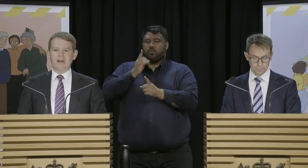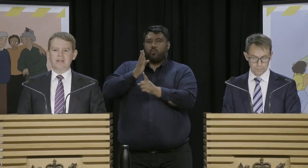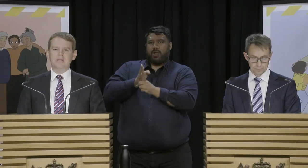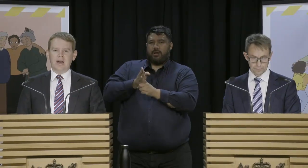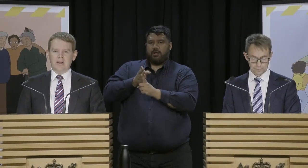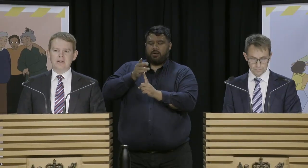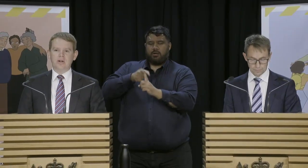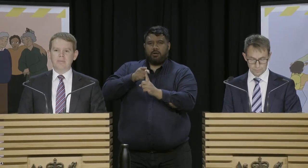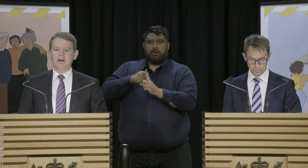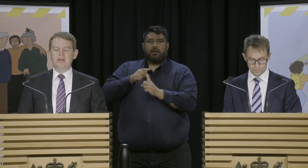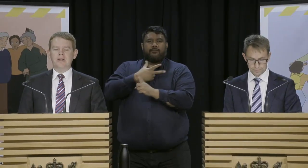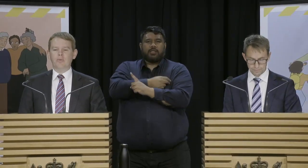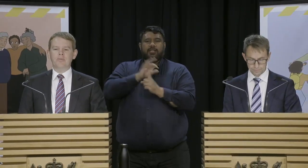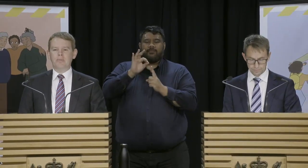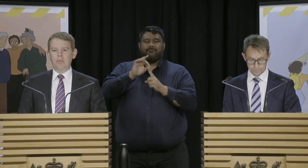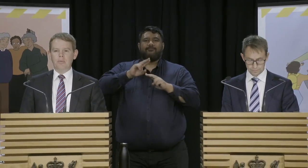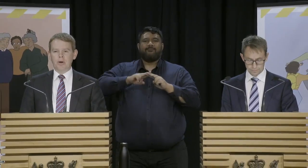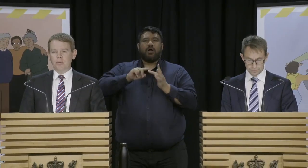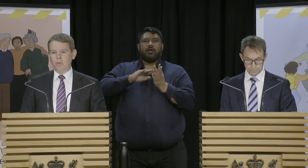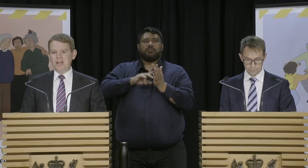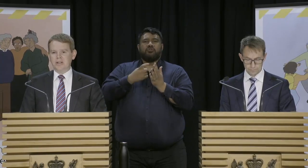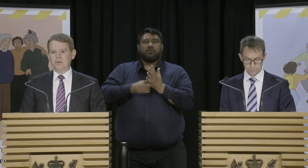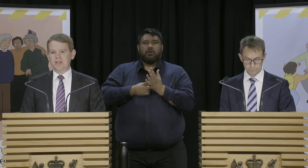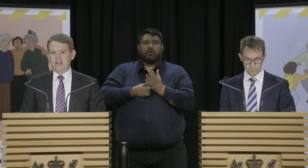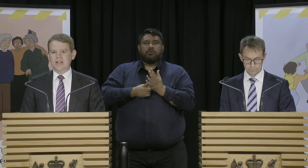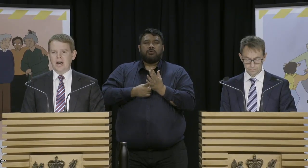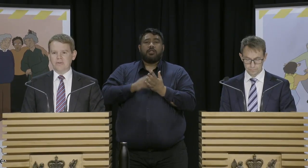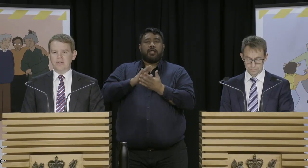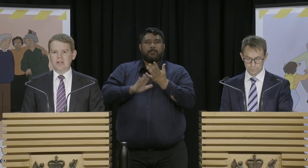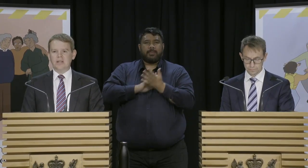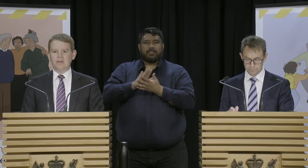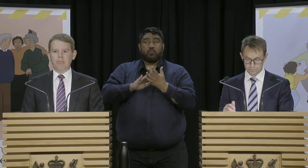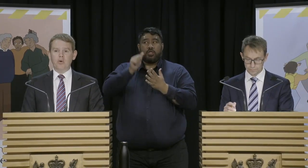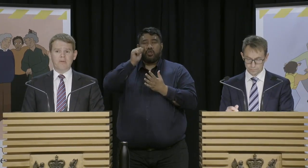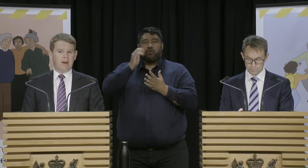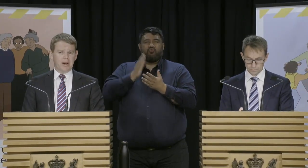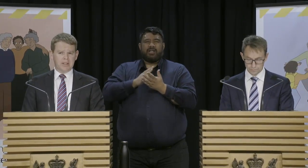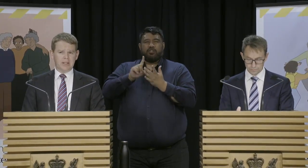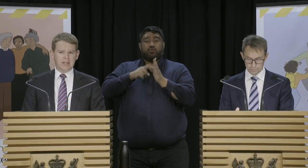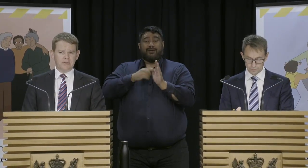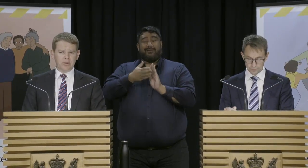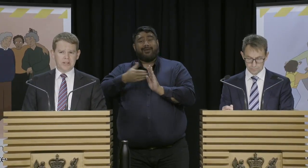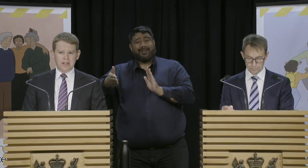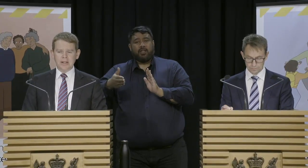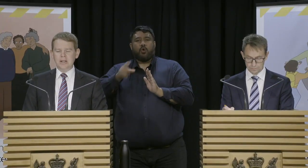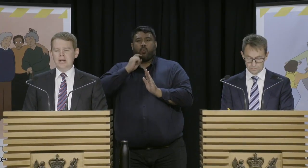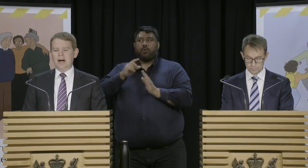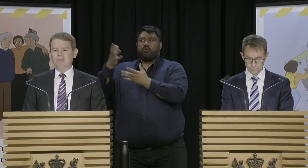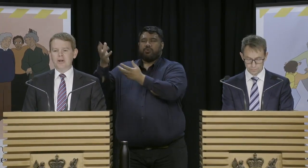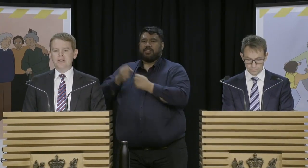different vaccines at that time, that would mean we would be waiting until the second half of the year to get the bulk of our vaccine deliveries